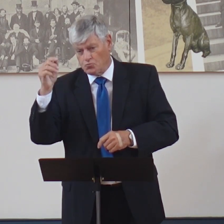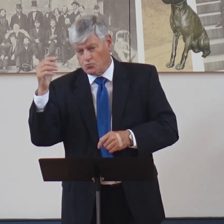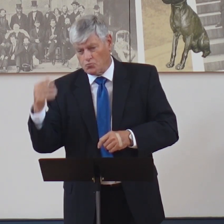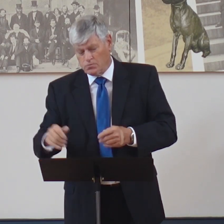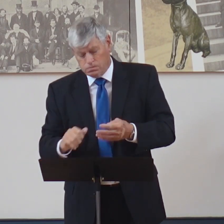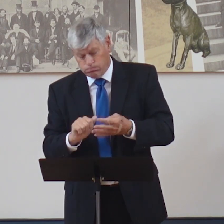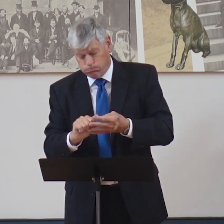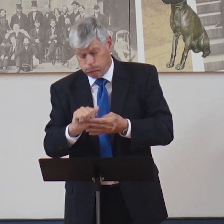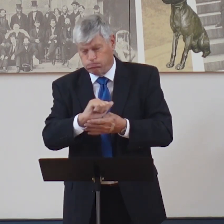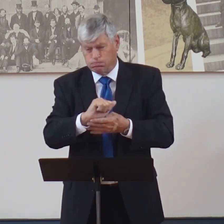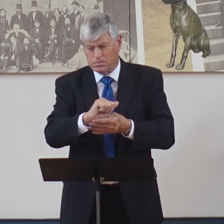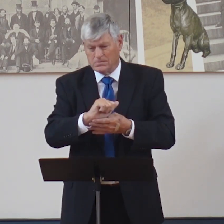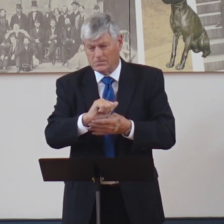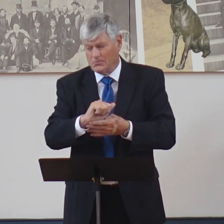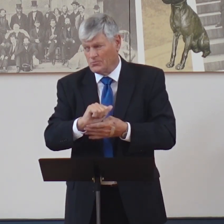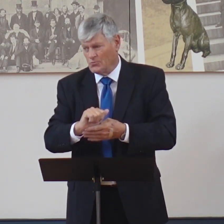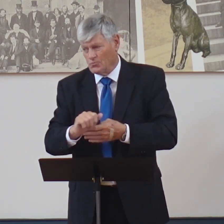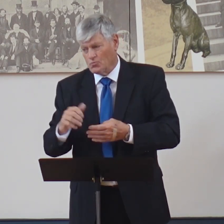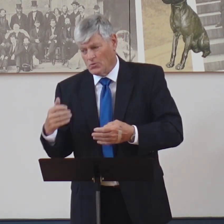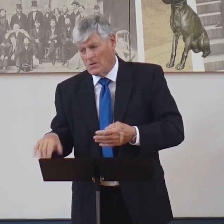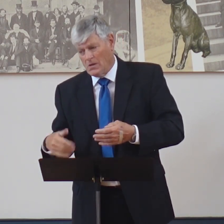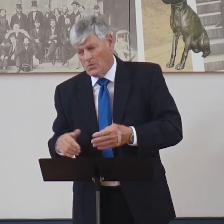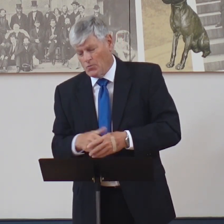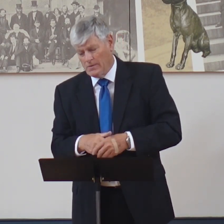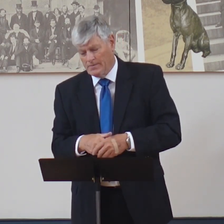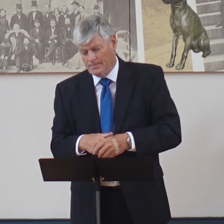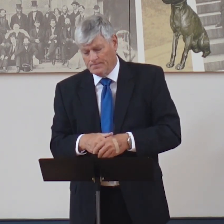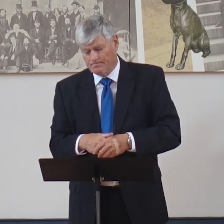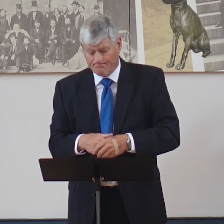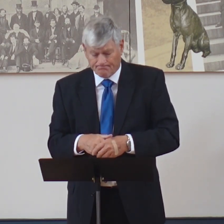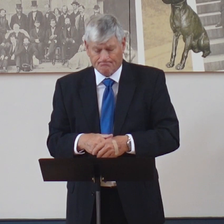every single year. She was quite impressive.